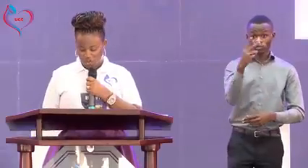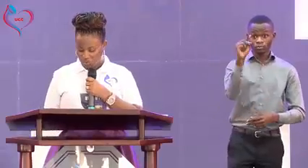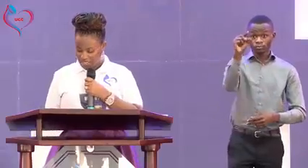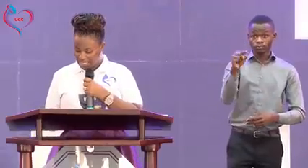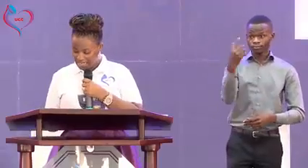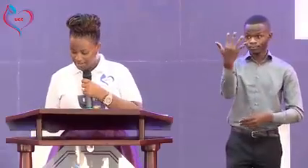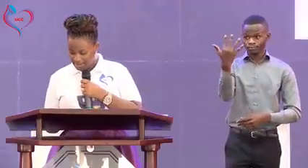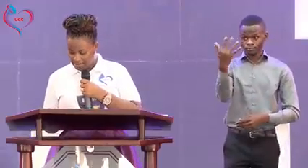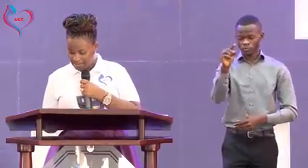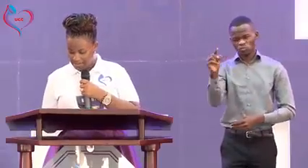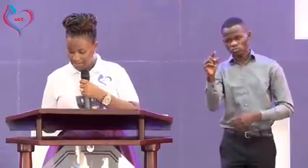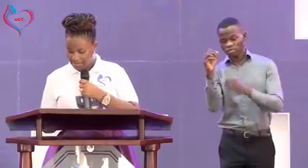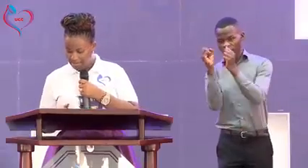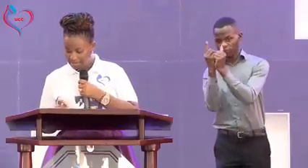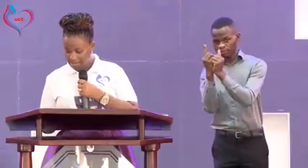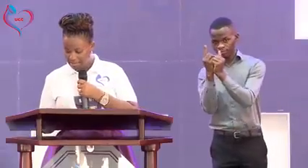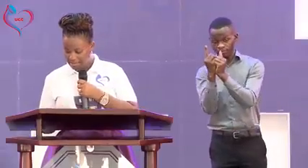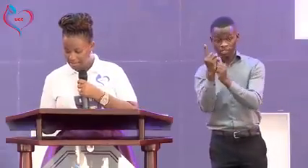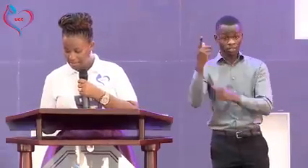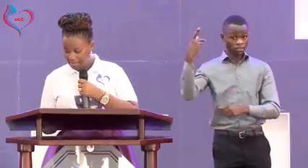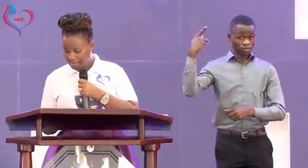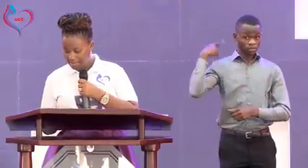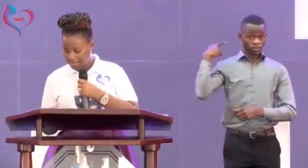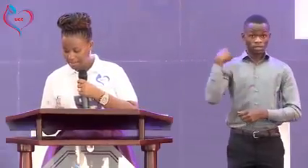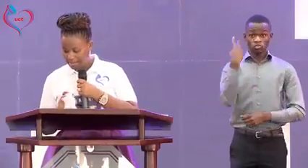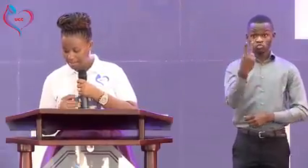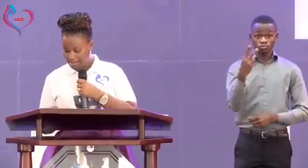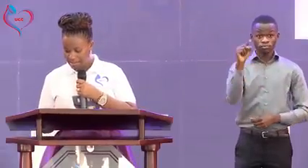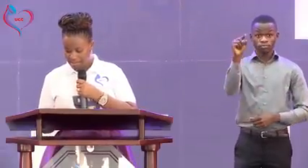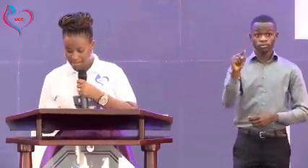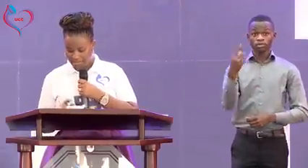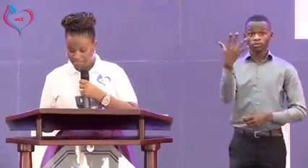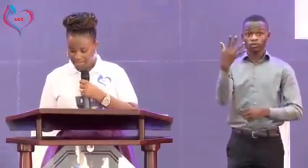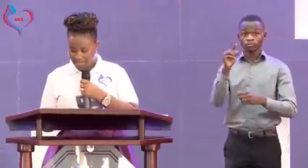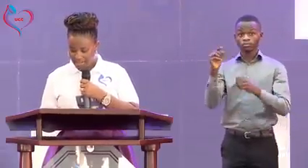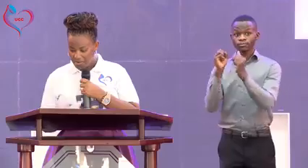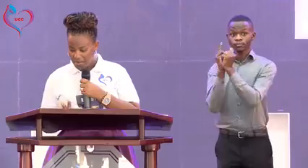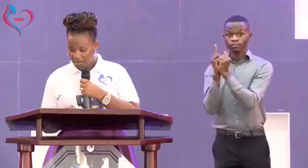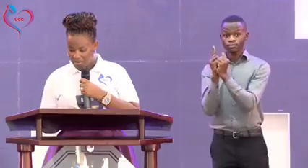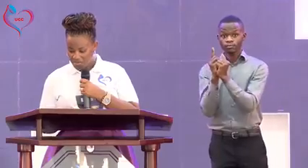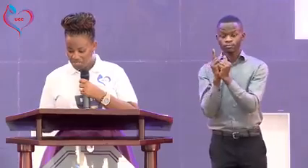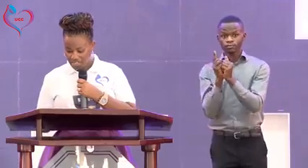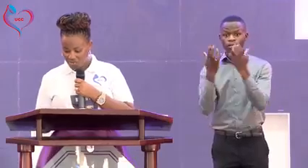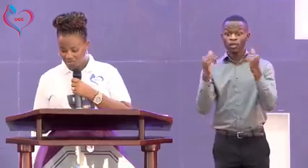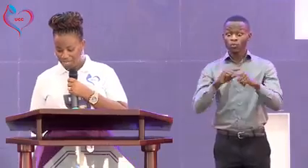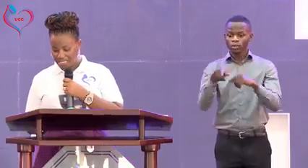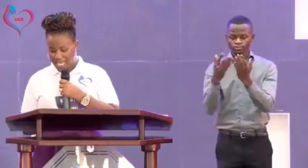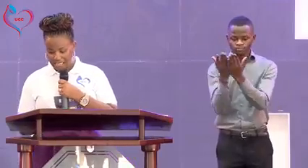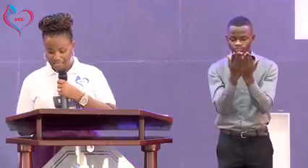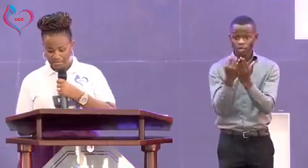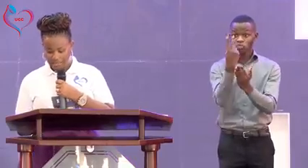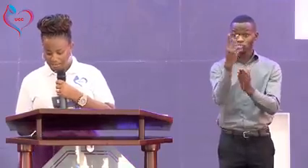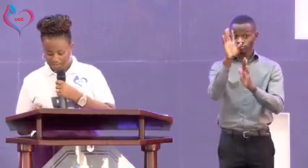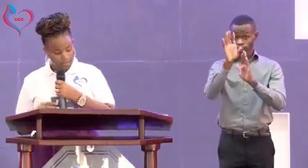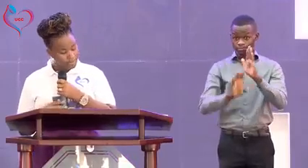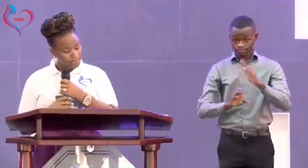5 to 11. Tugende mu kitabo kya ba Philippians sura 2 nyirwa 5 paka 10 n'olumu. We are going to read two